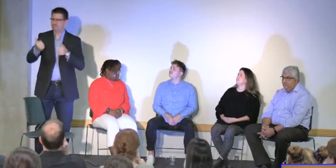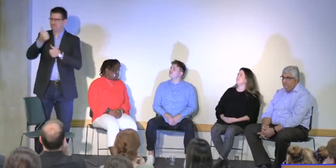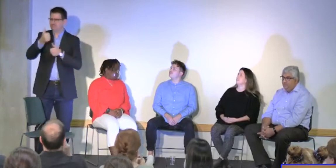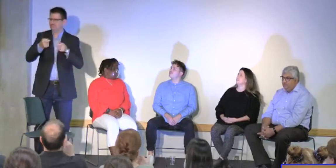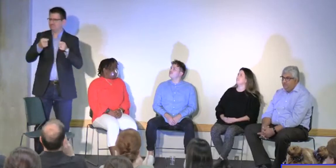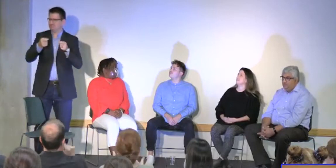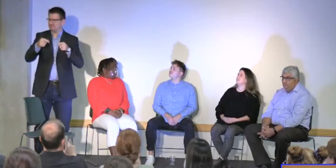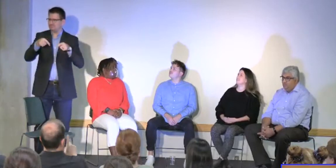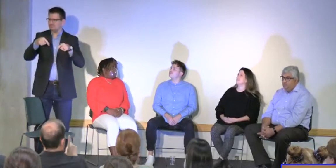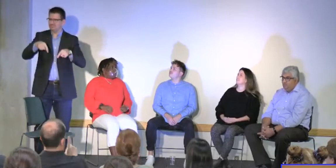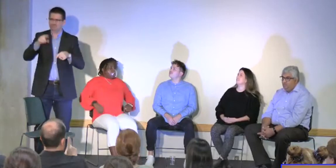way of